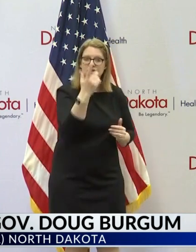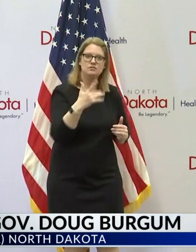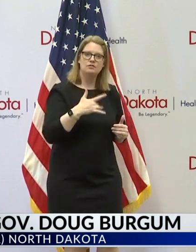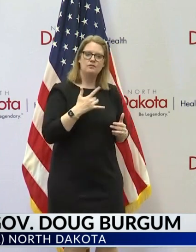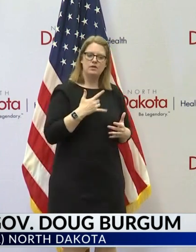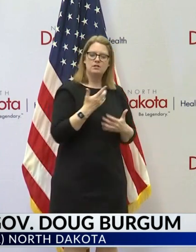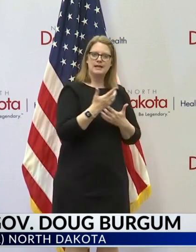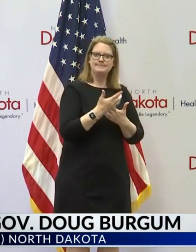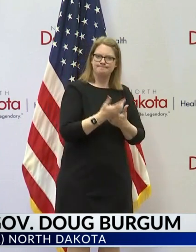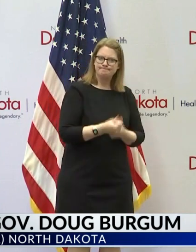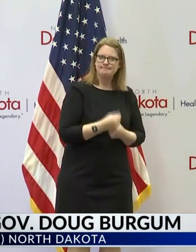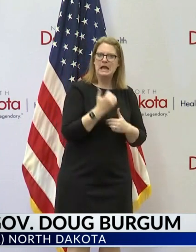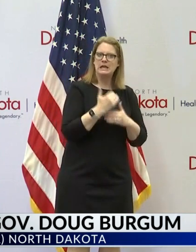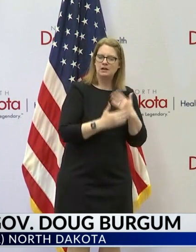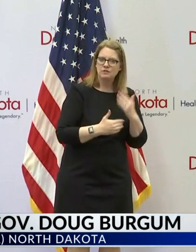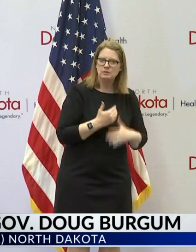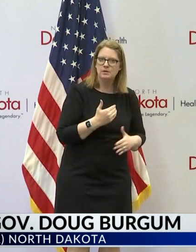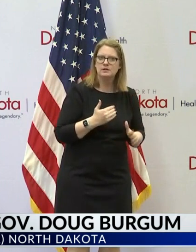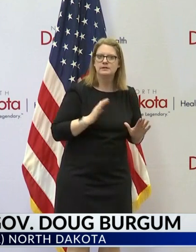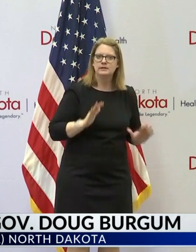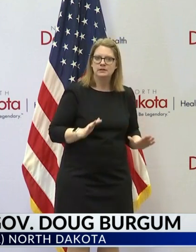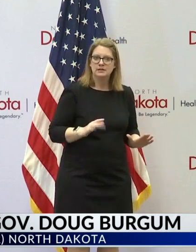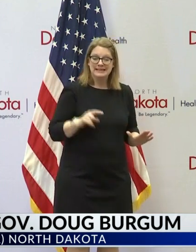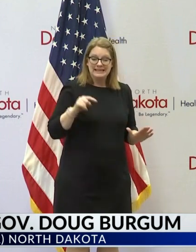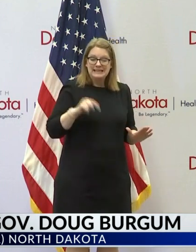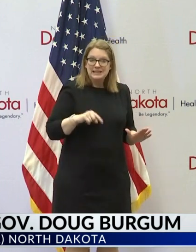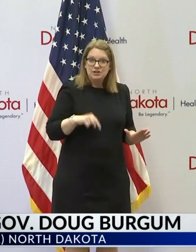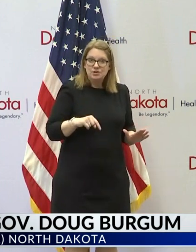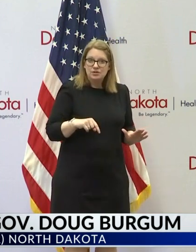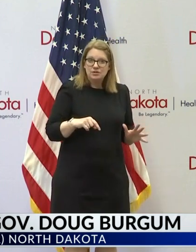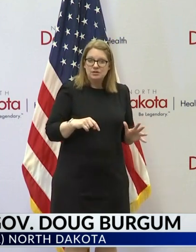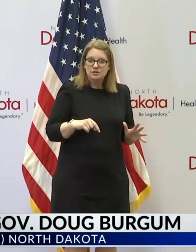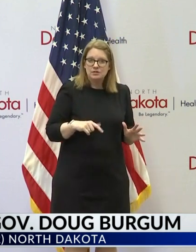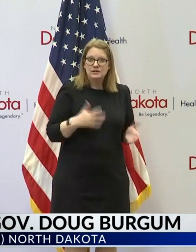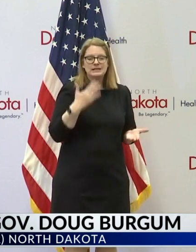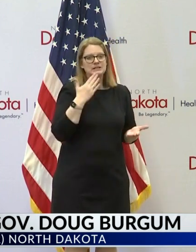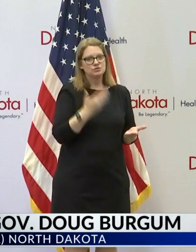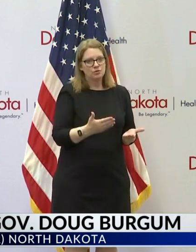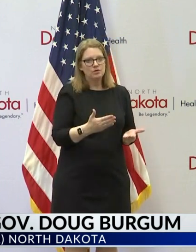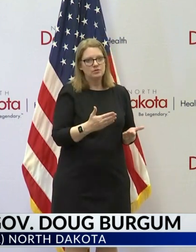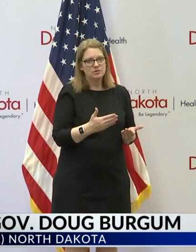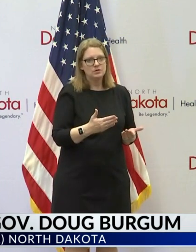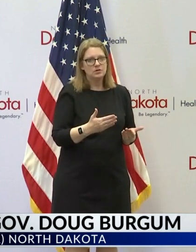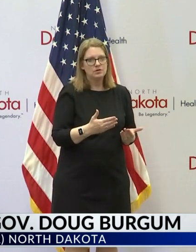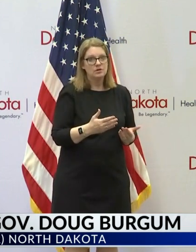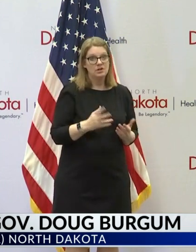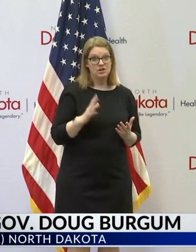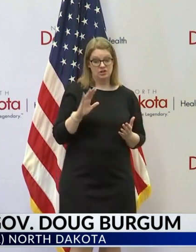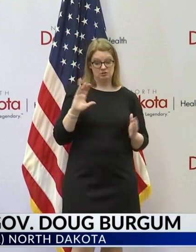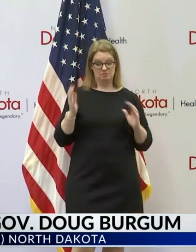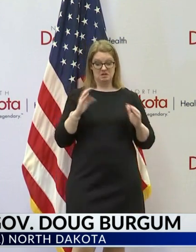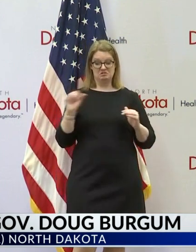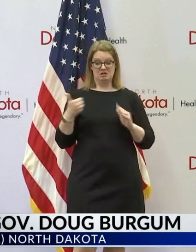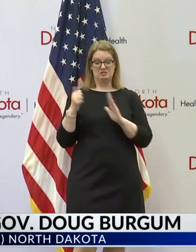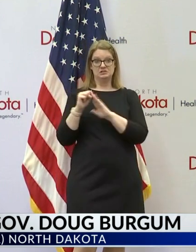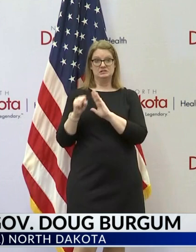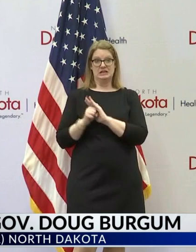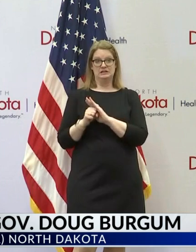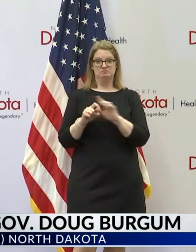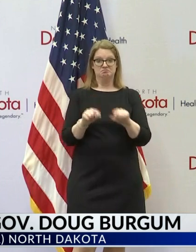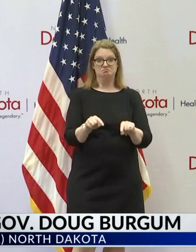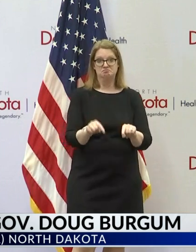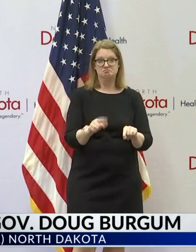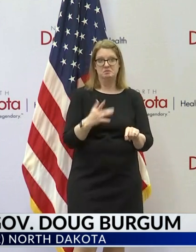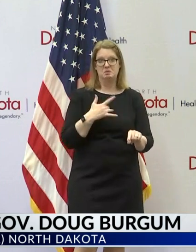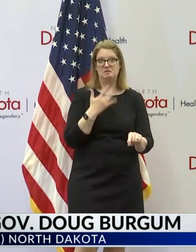that that we are in a very good spot relative to almost every other spot in the United States in terms